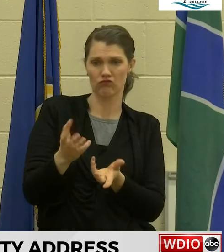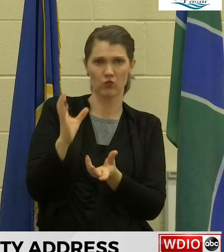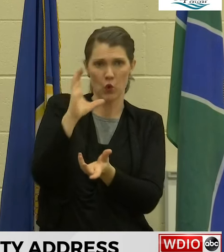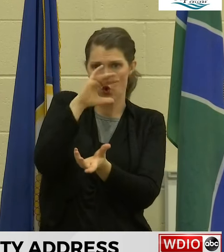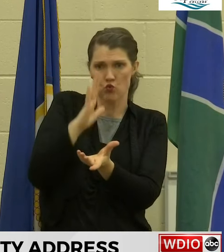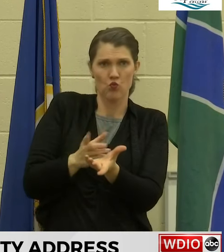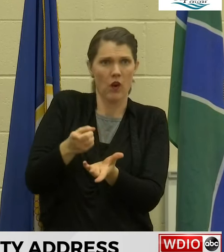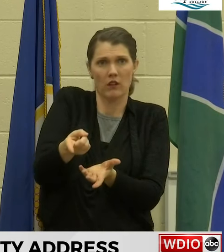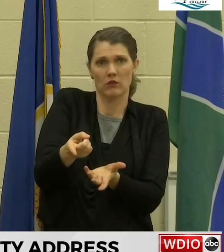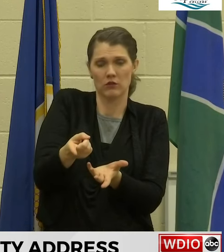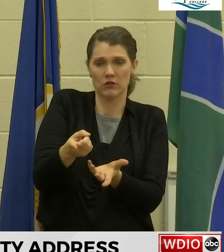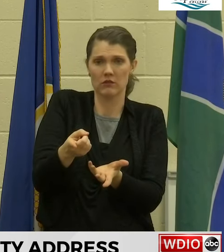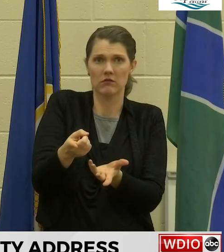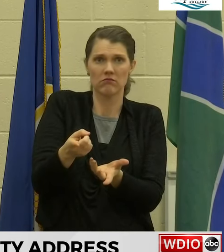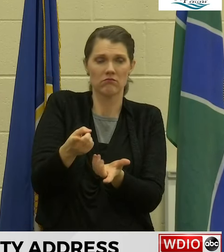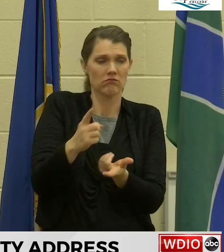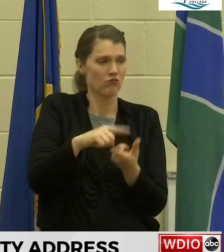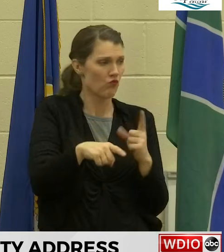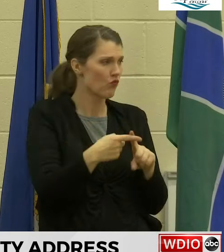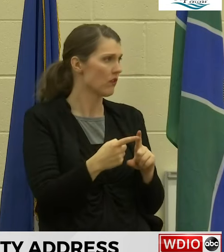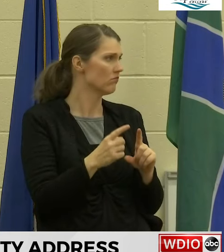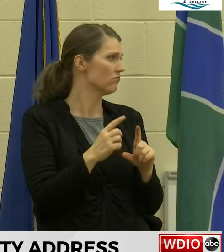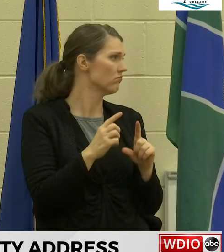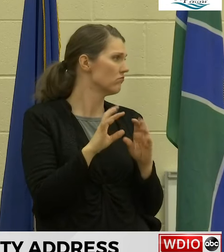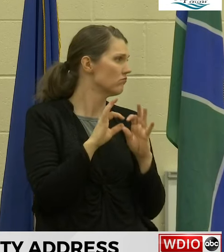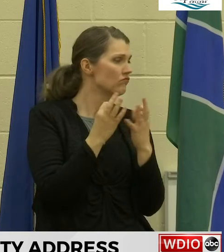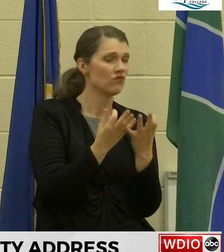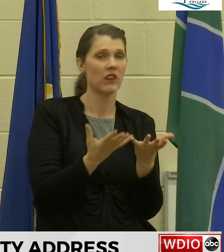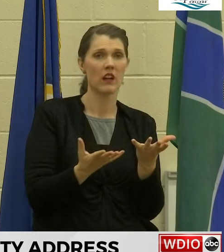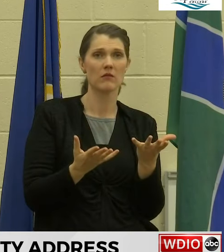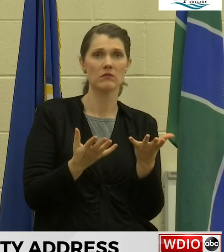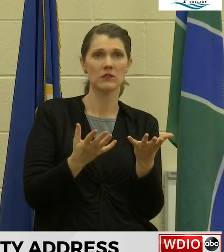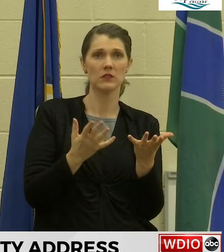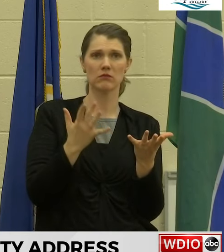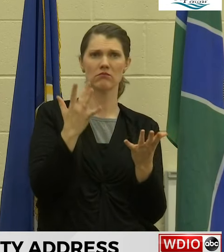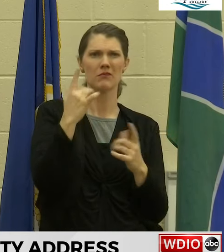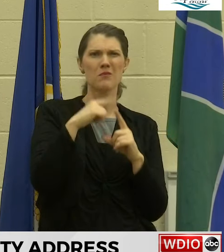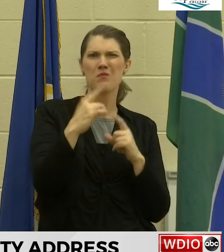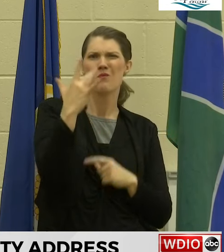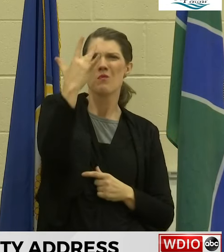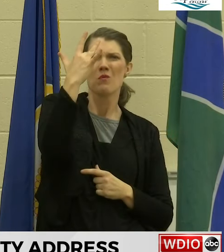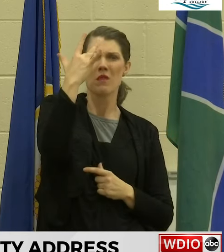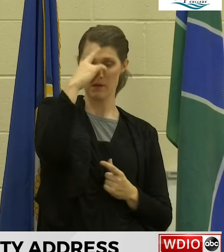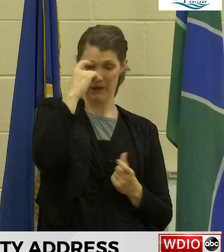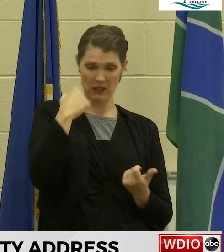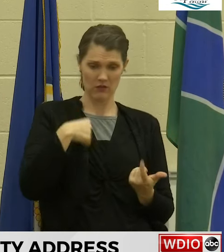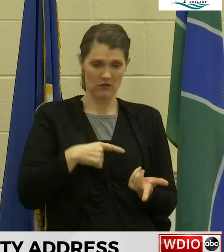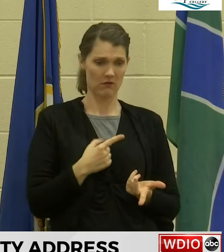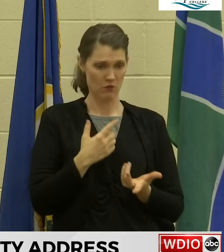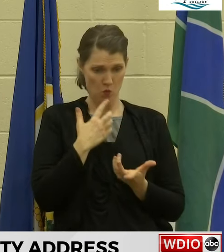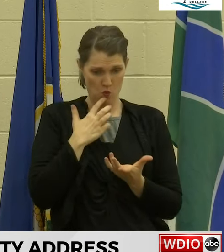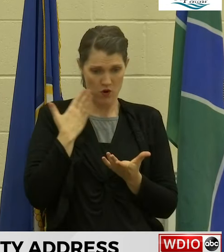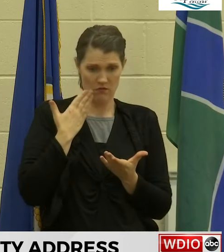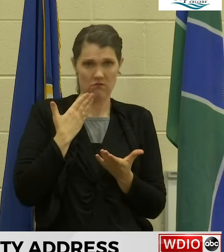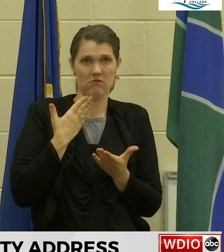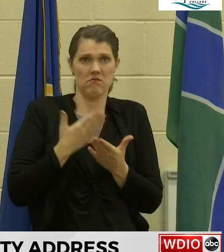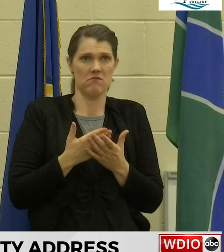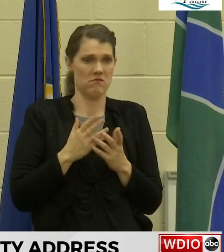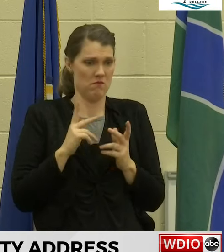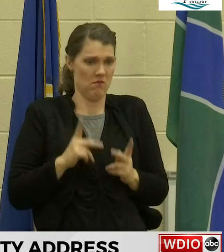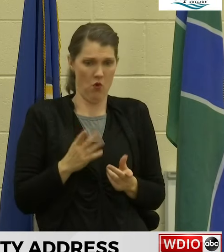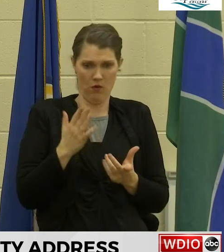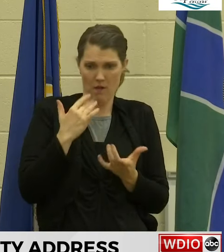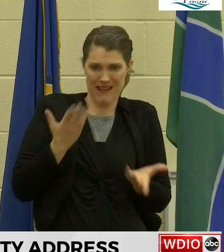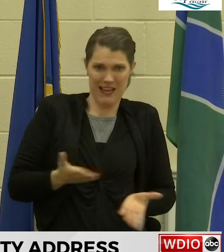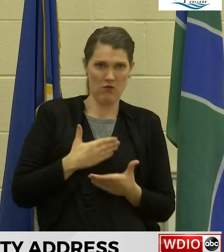too. Not for reward, but because that's what decent people do for each